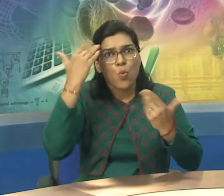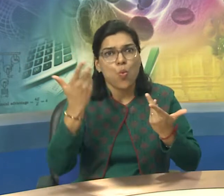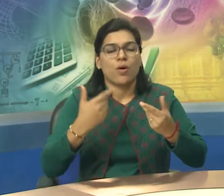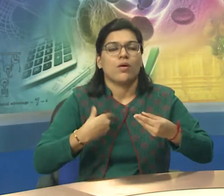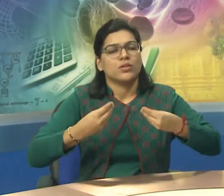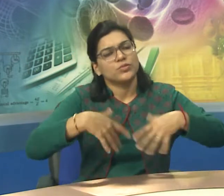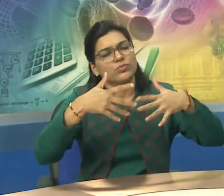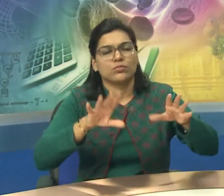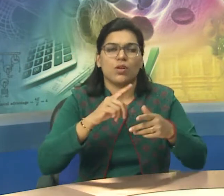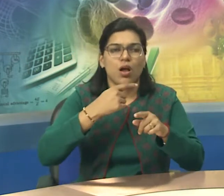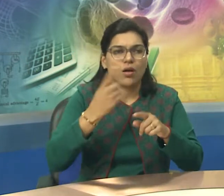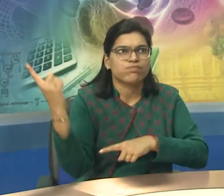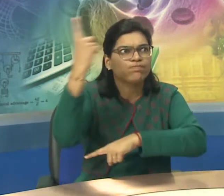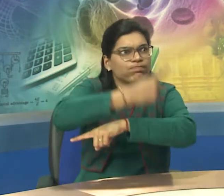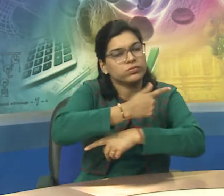achieving the business objective